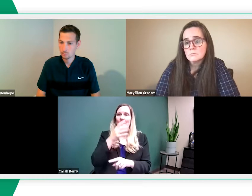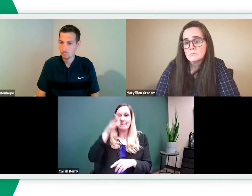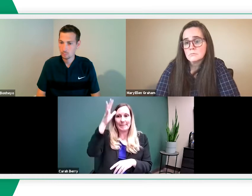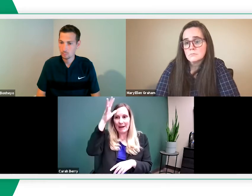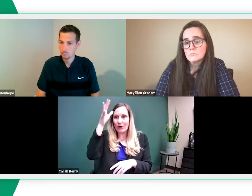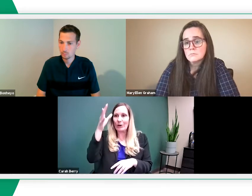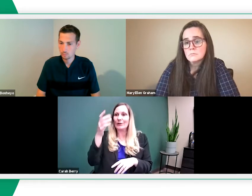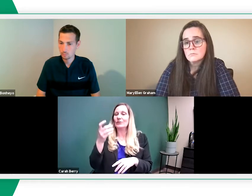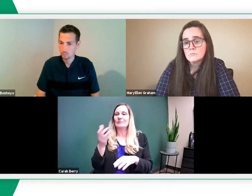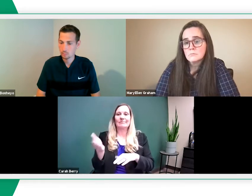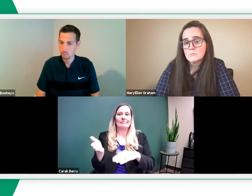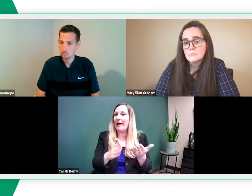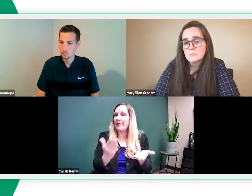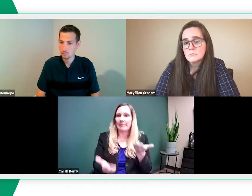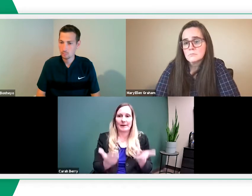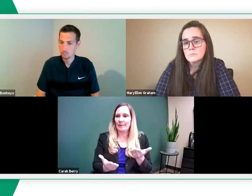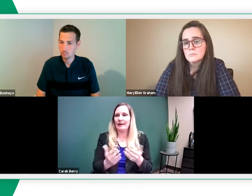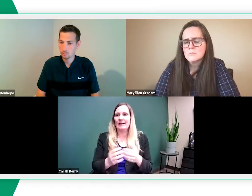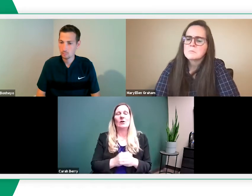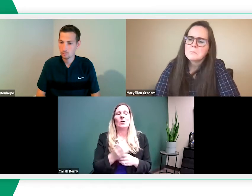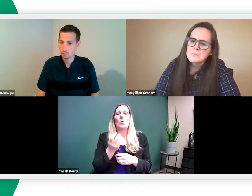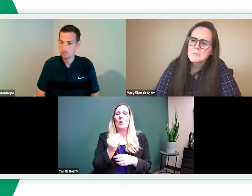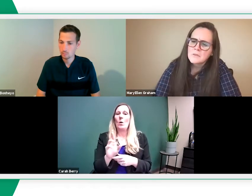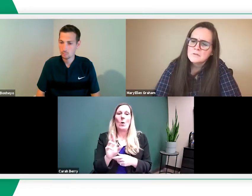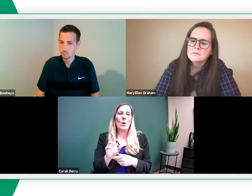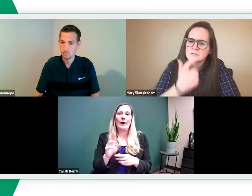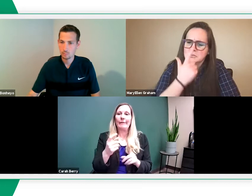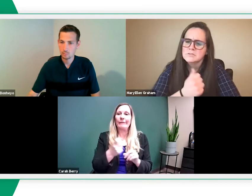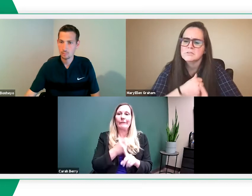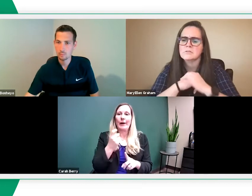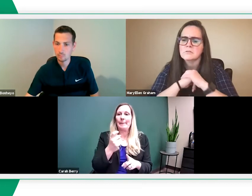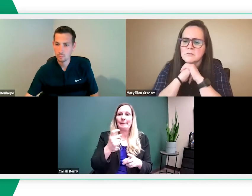Some people wait until they get money from their parents' estate, maybe from a death.